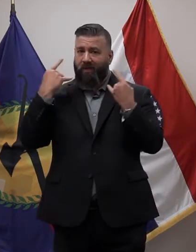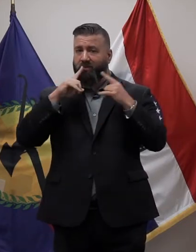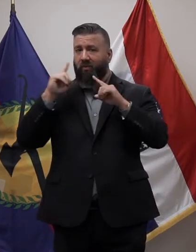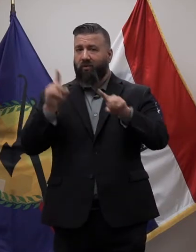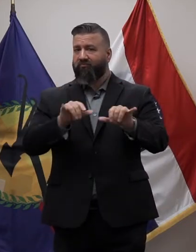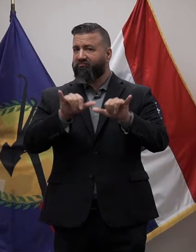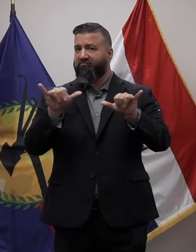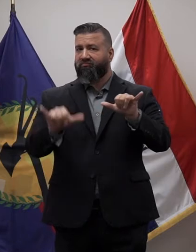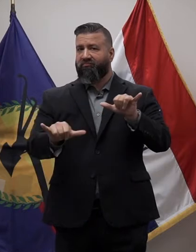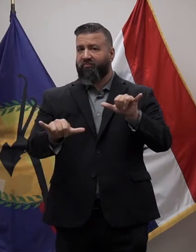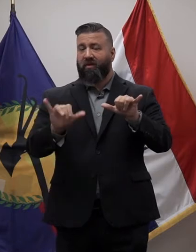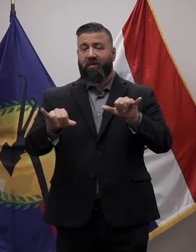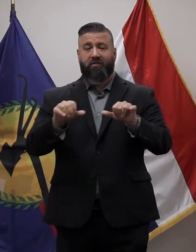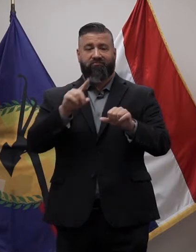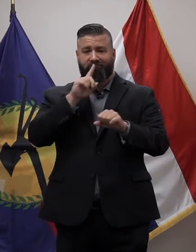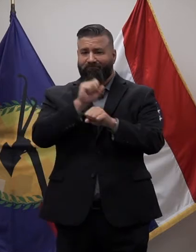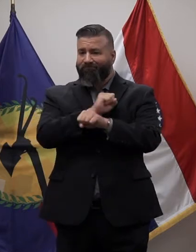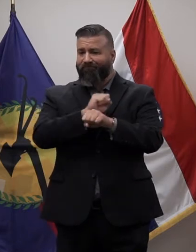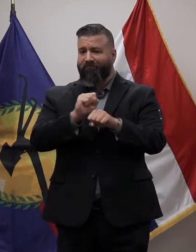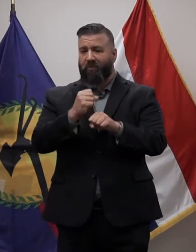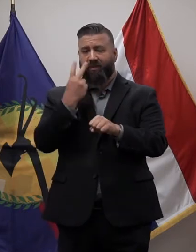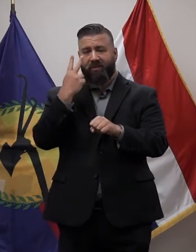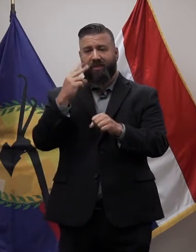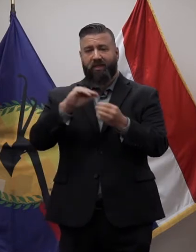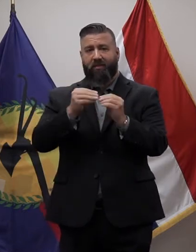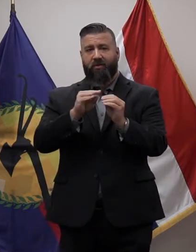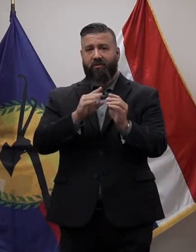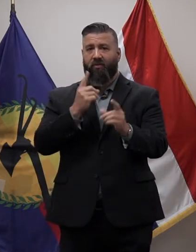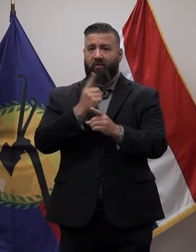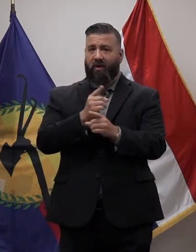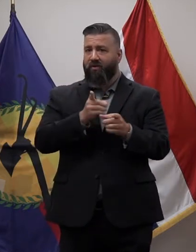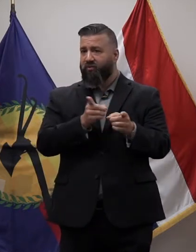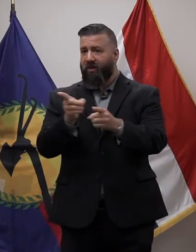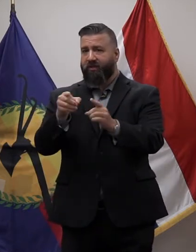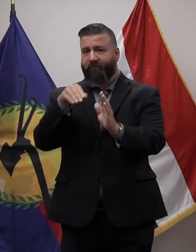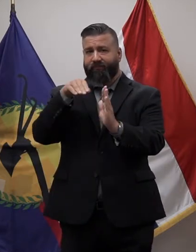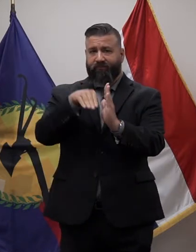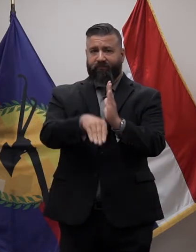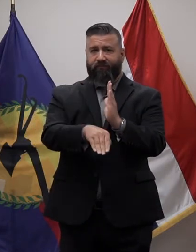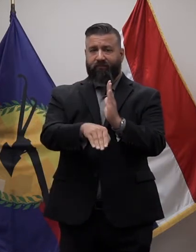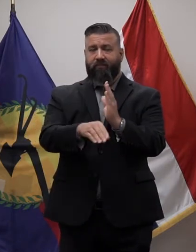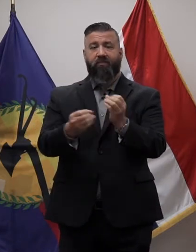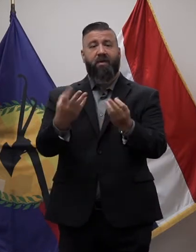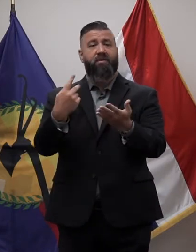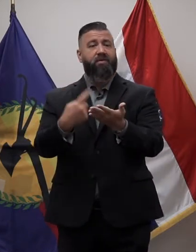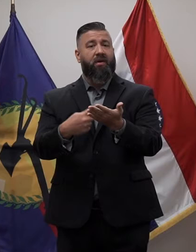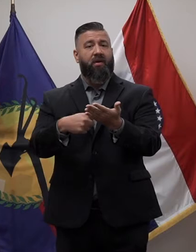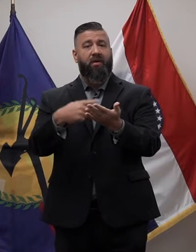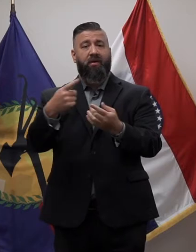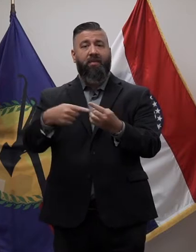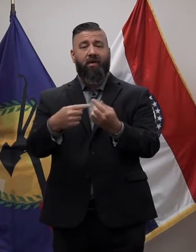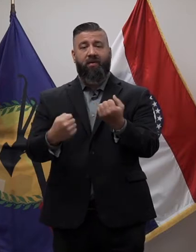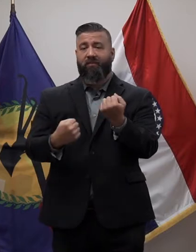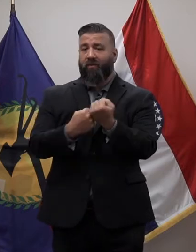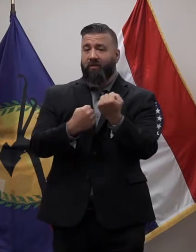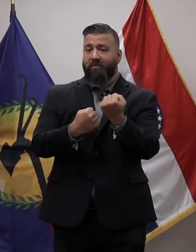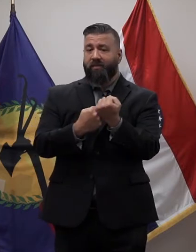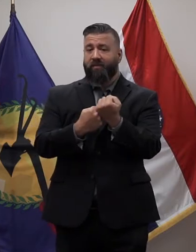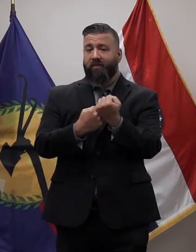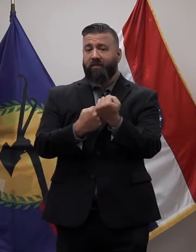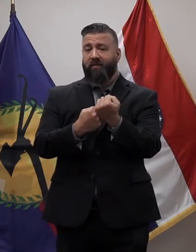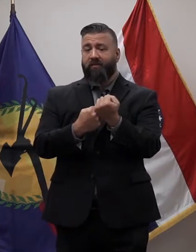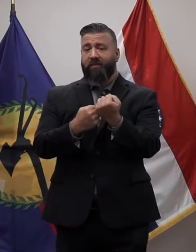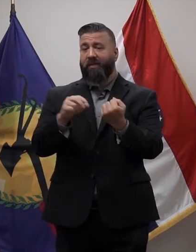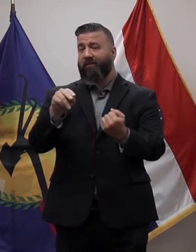that ensures that we continue seeing our case numbers go in the right direction. There's lots of talk around enforcement. Enforcement has never